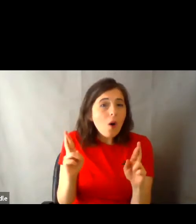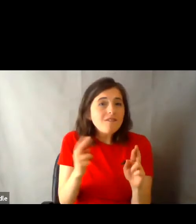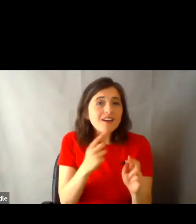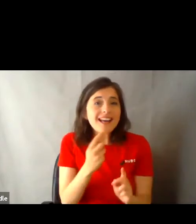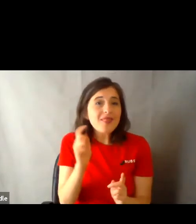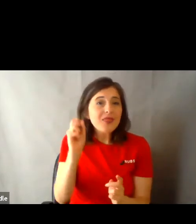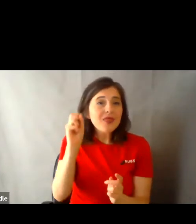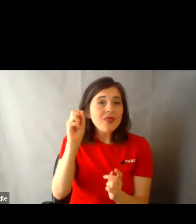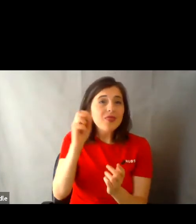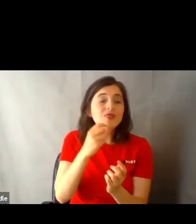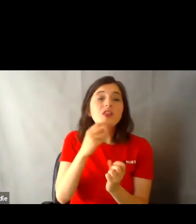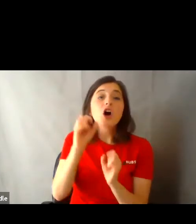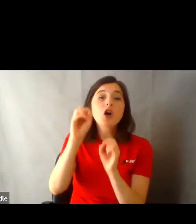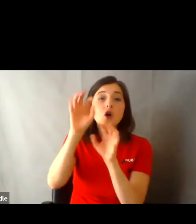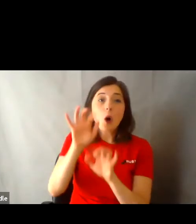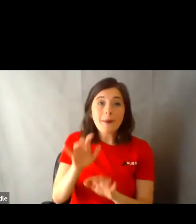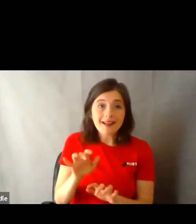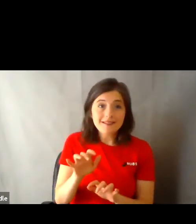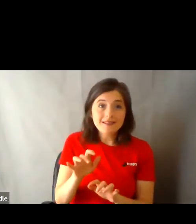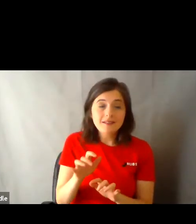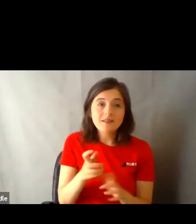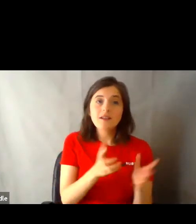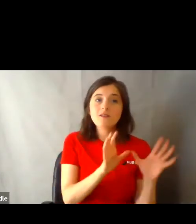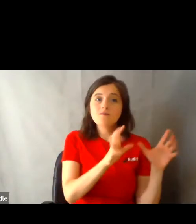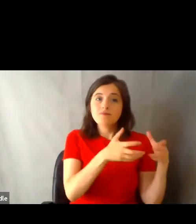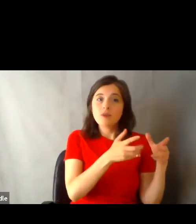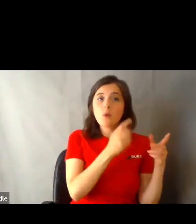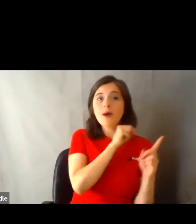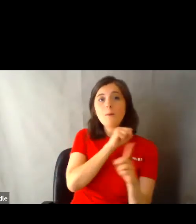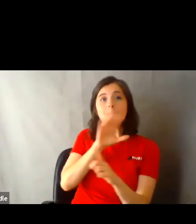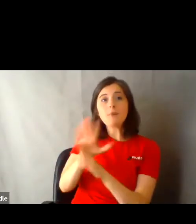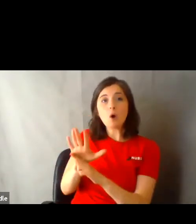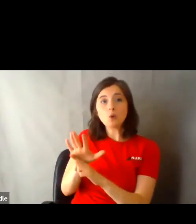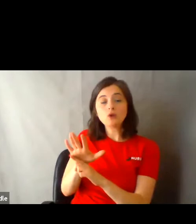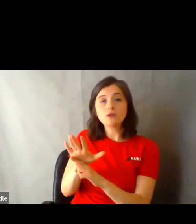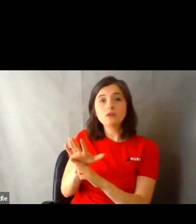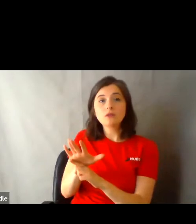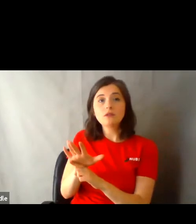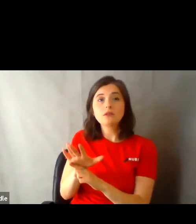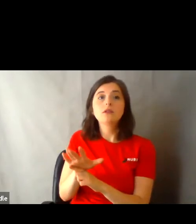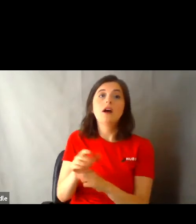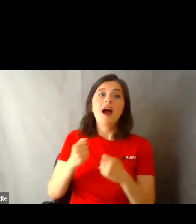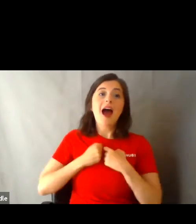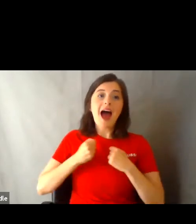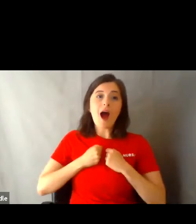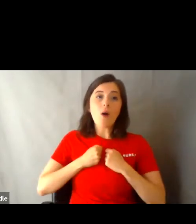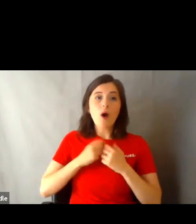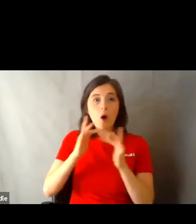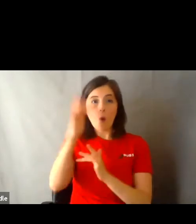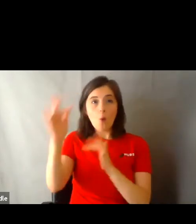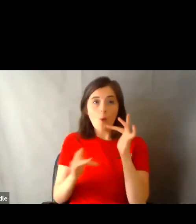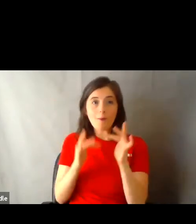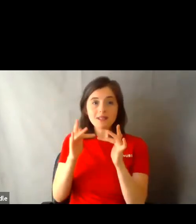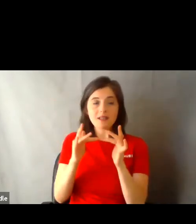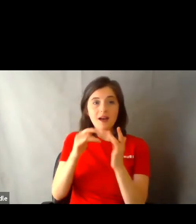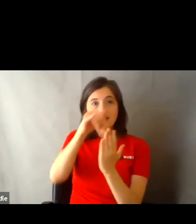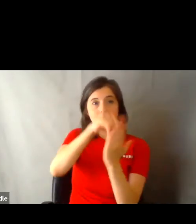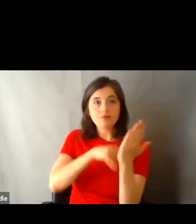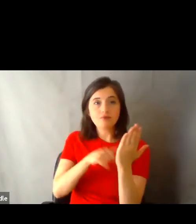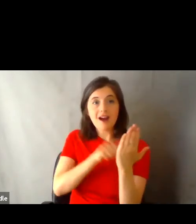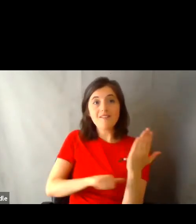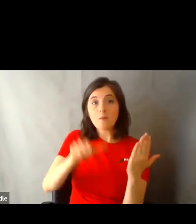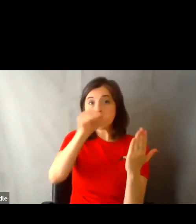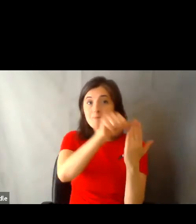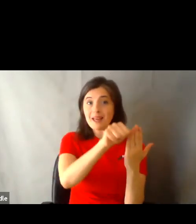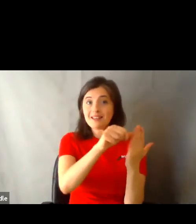the admins will be sharing a link to Disabled People Against Cuts DPAC Sheffield page, where there is a pinned note at the top of the